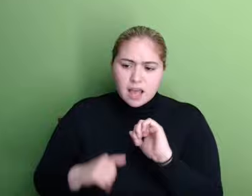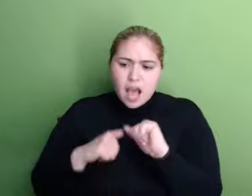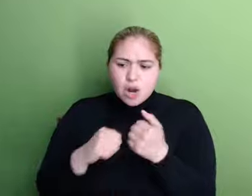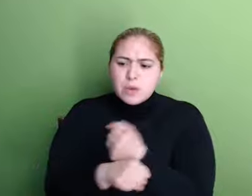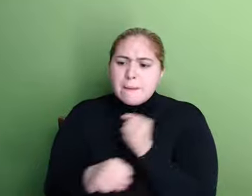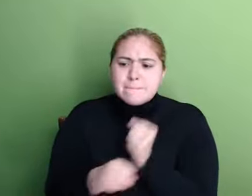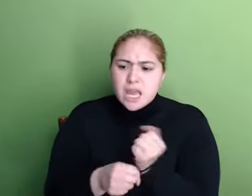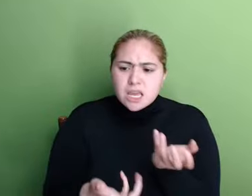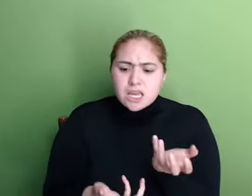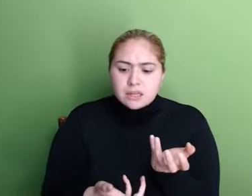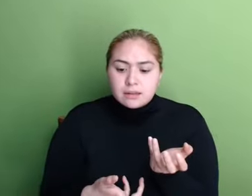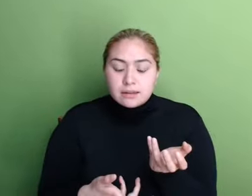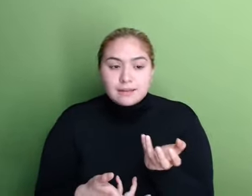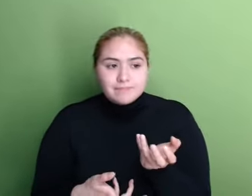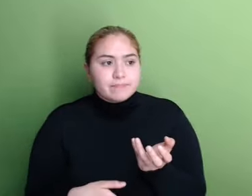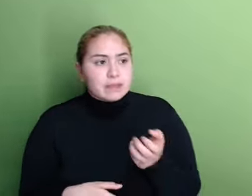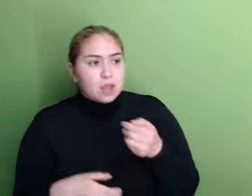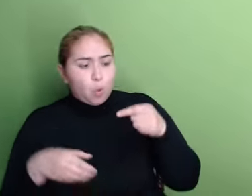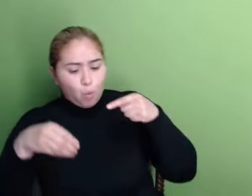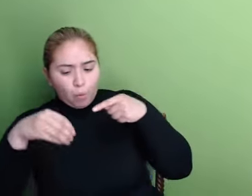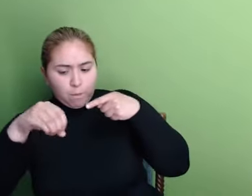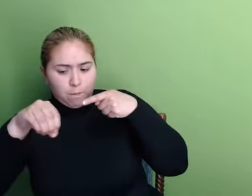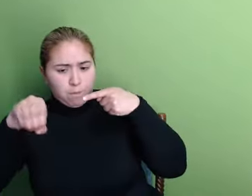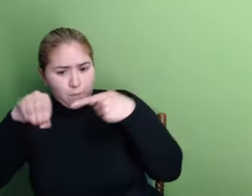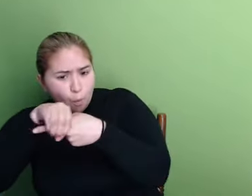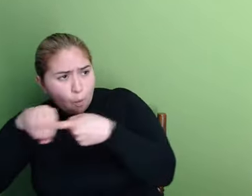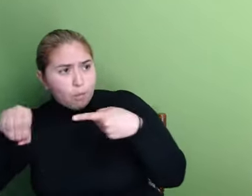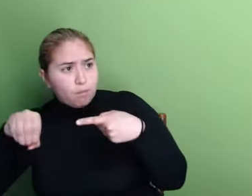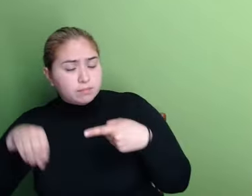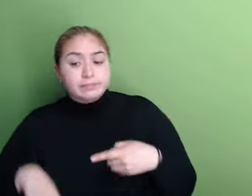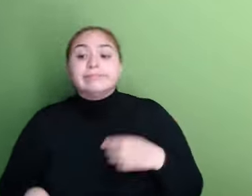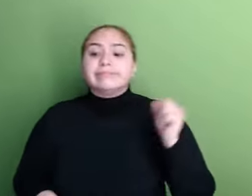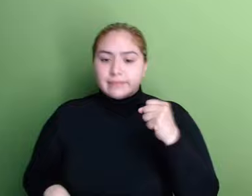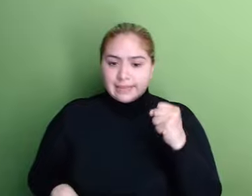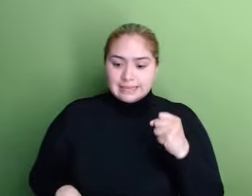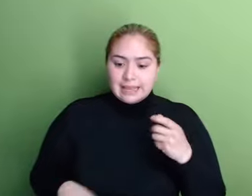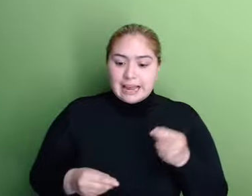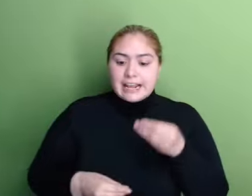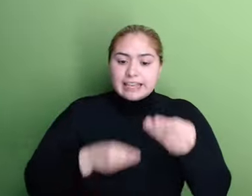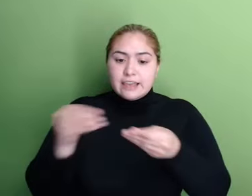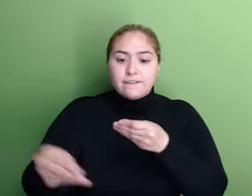tract? I'm going to give you a paper clip. Straighten it out.